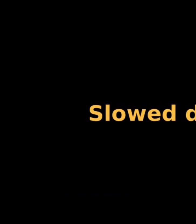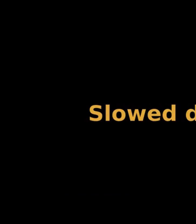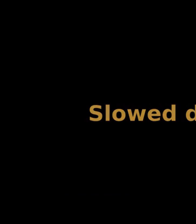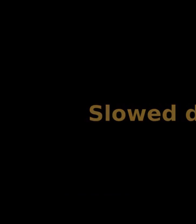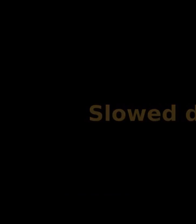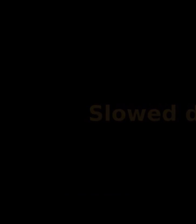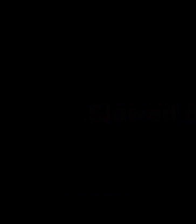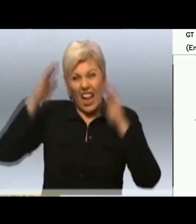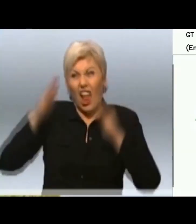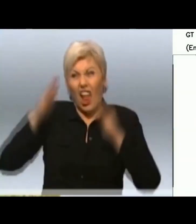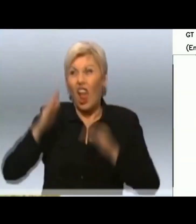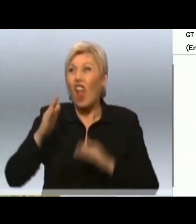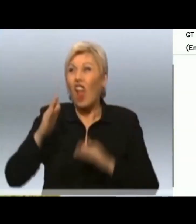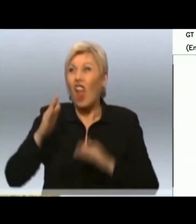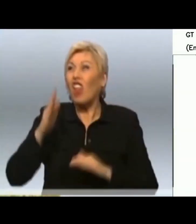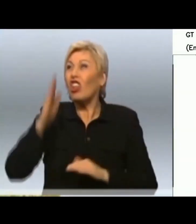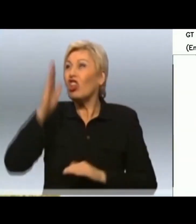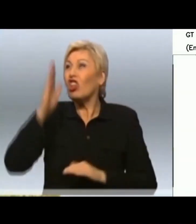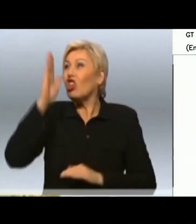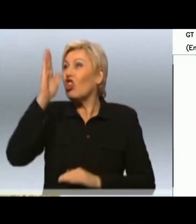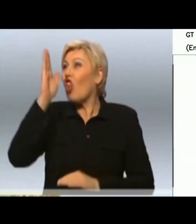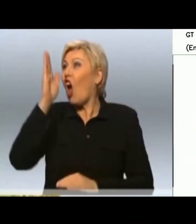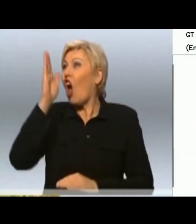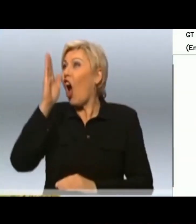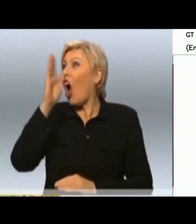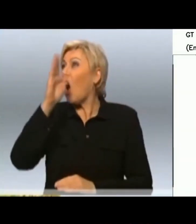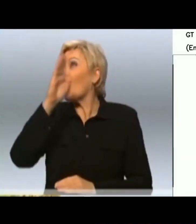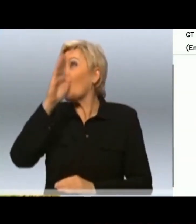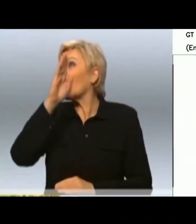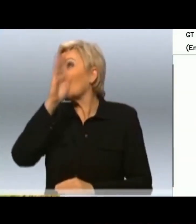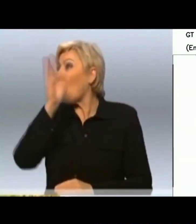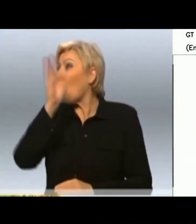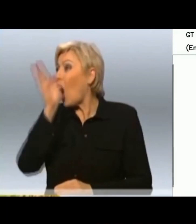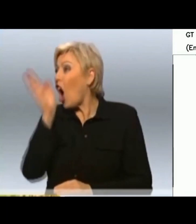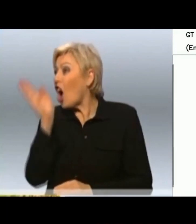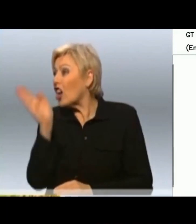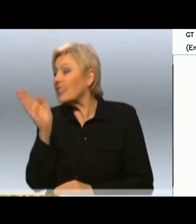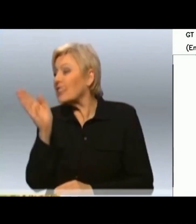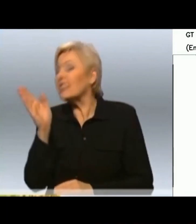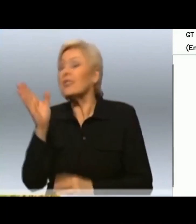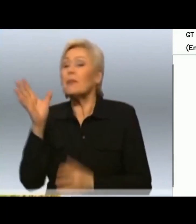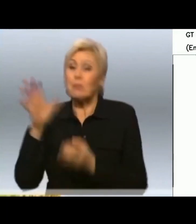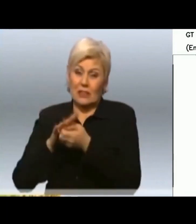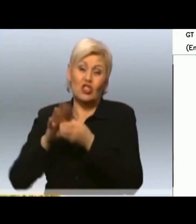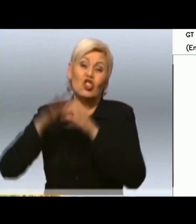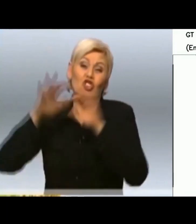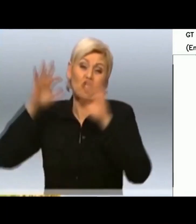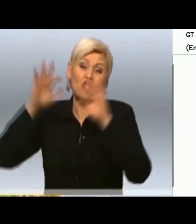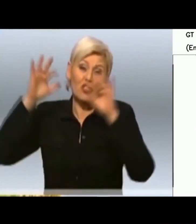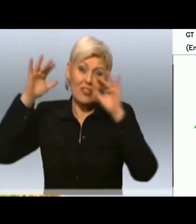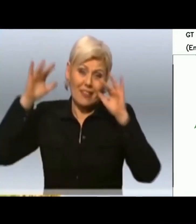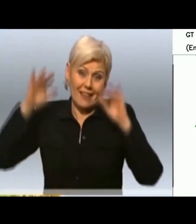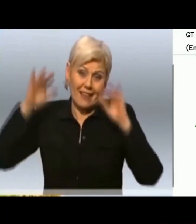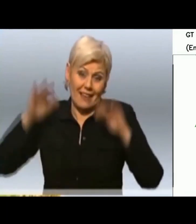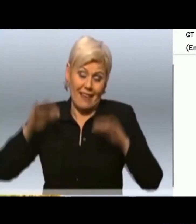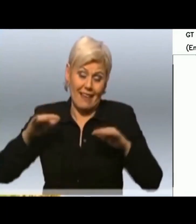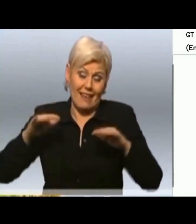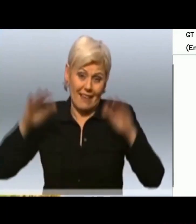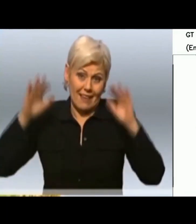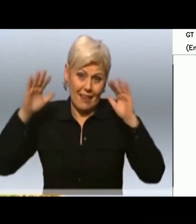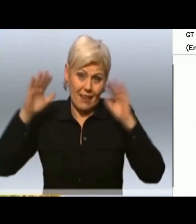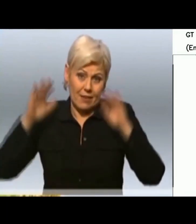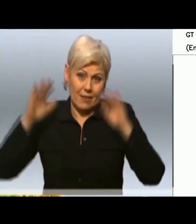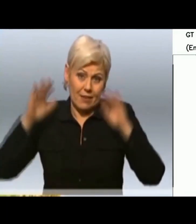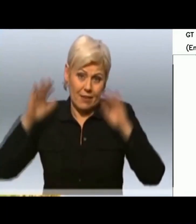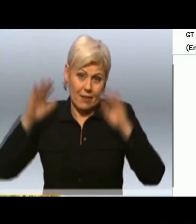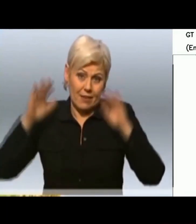middle and the ground truth sequence on the right. The original German input and an English translation is shown at the top. As